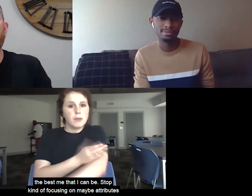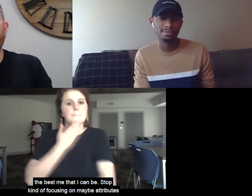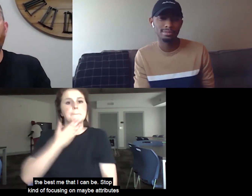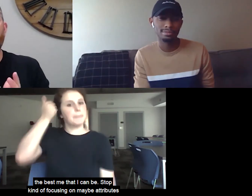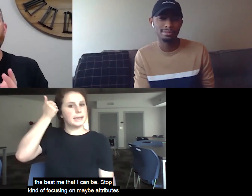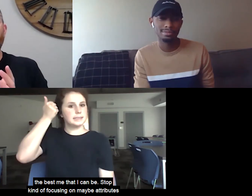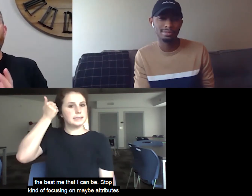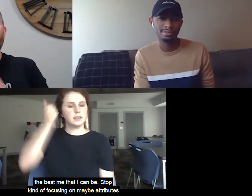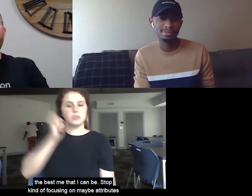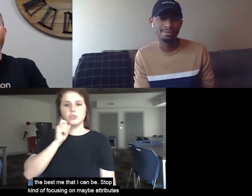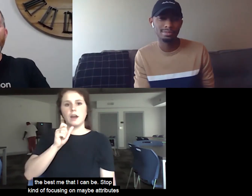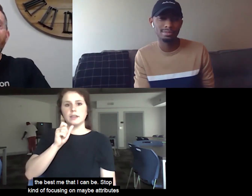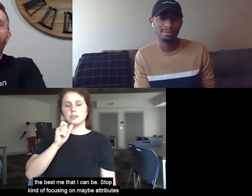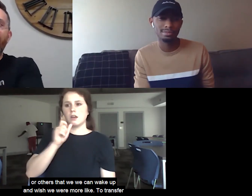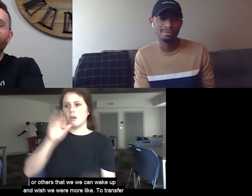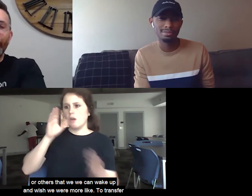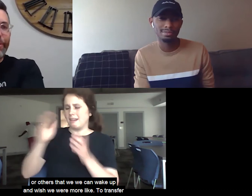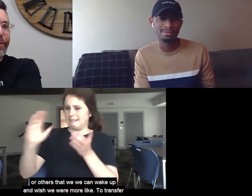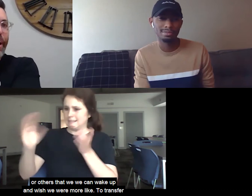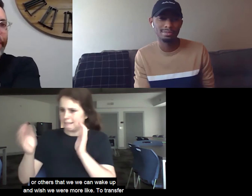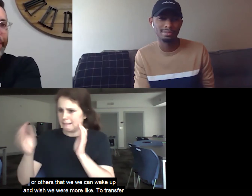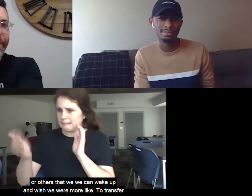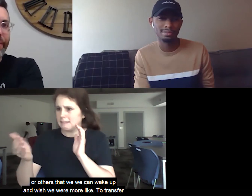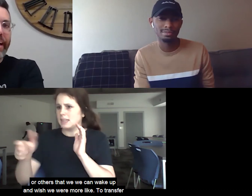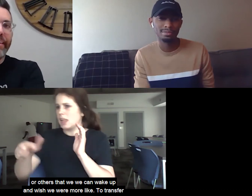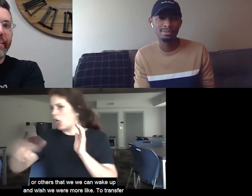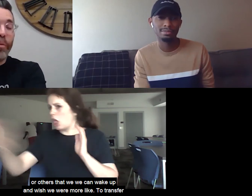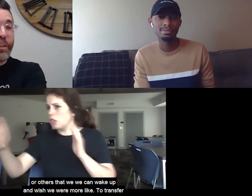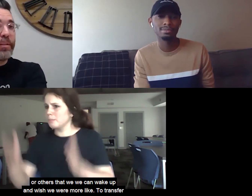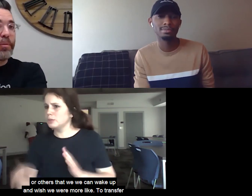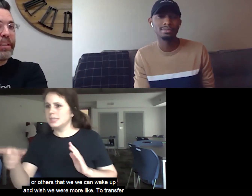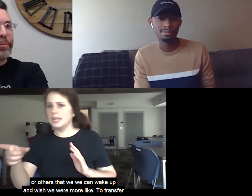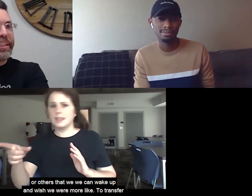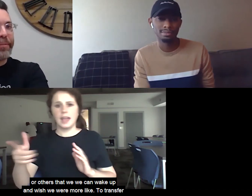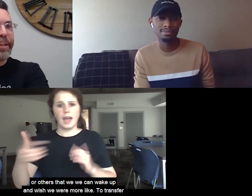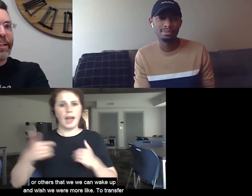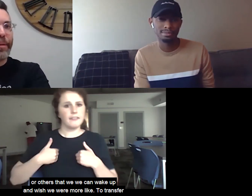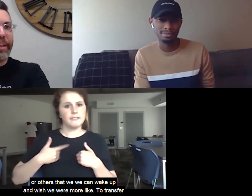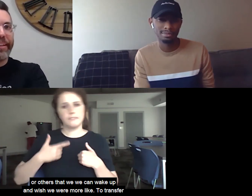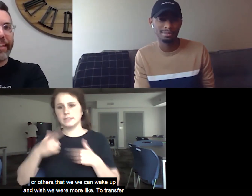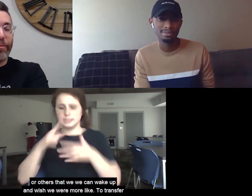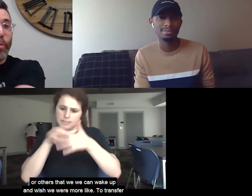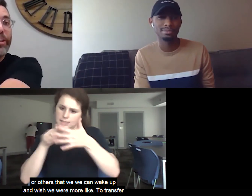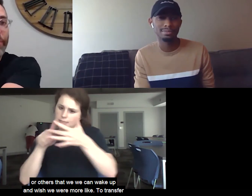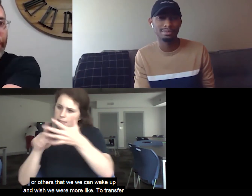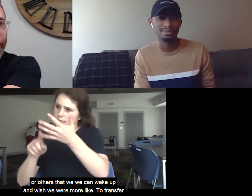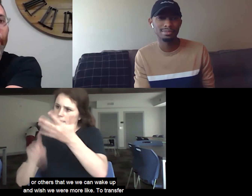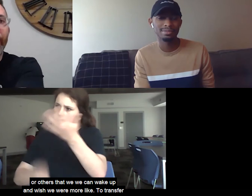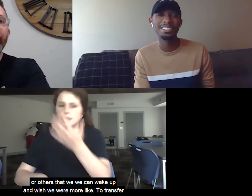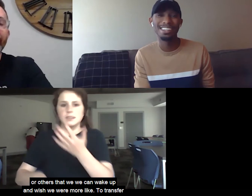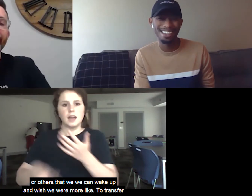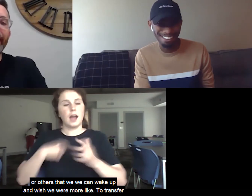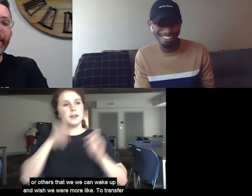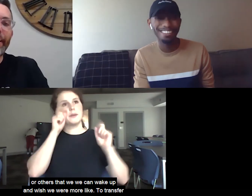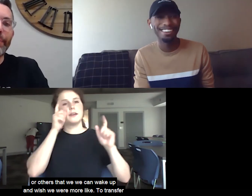on maybe attributes or others that we can wake up and wish we were more